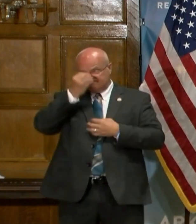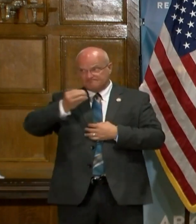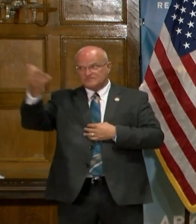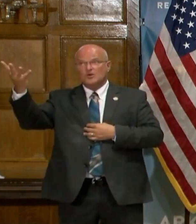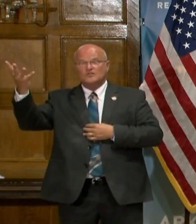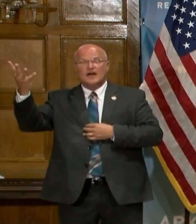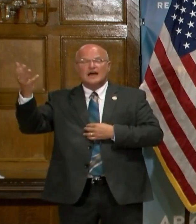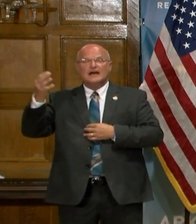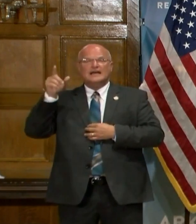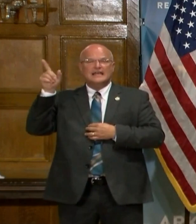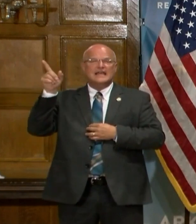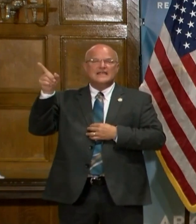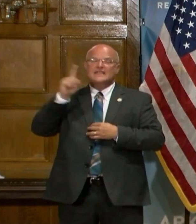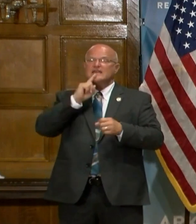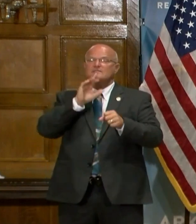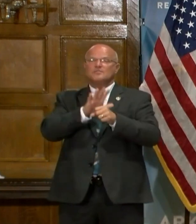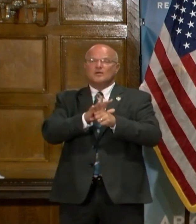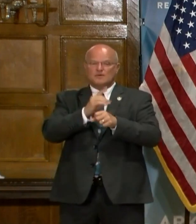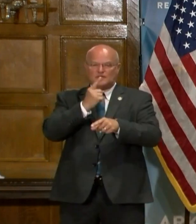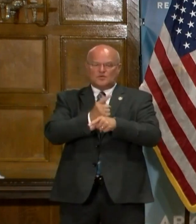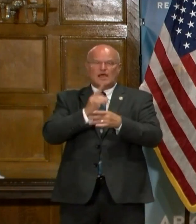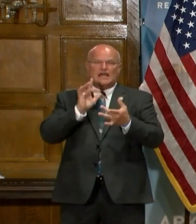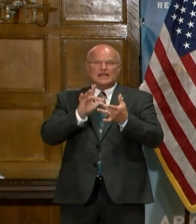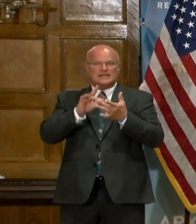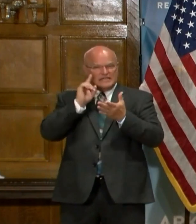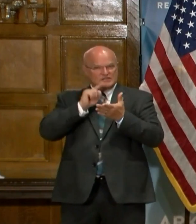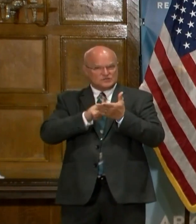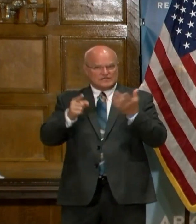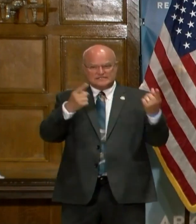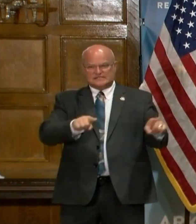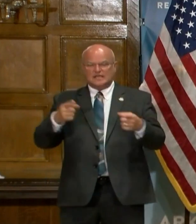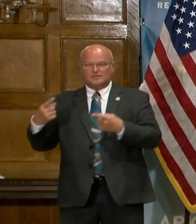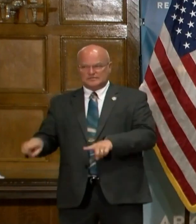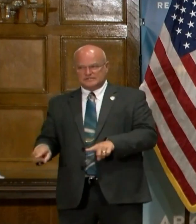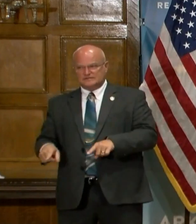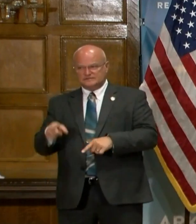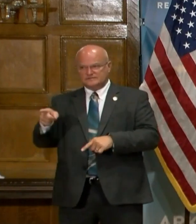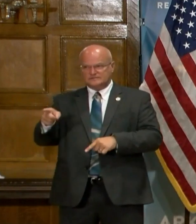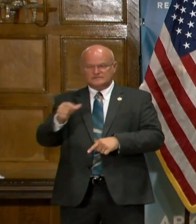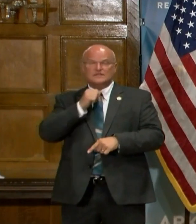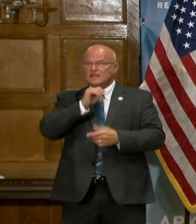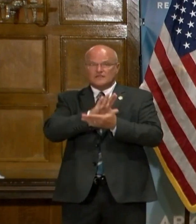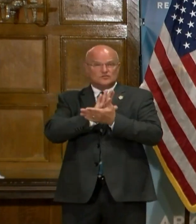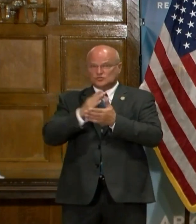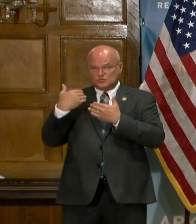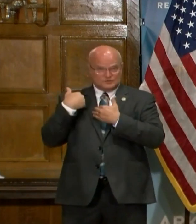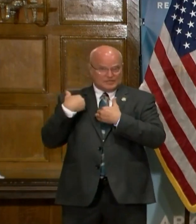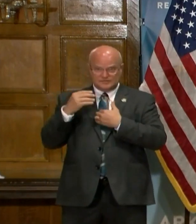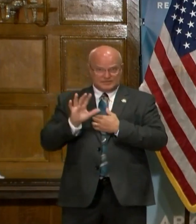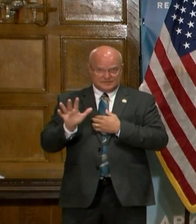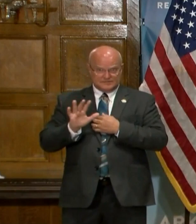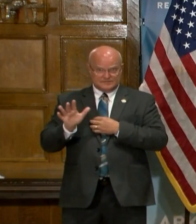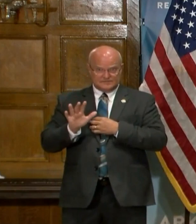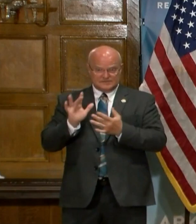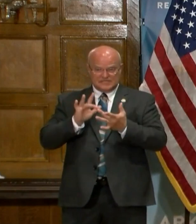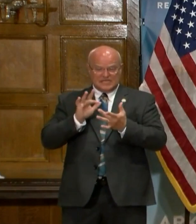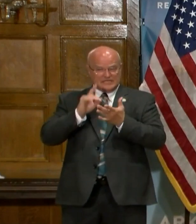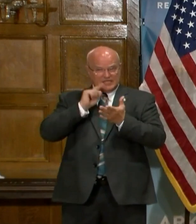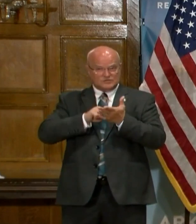notified and they assure that the right contact tracing is accomplished. So it won't be the school's responsibility to do